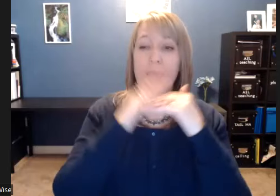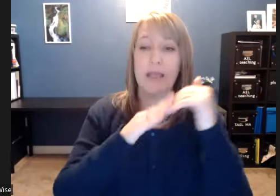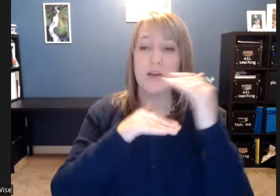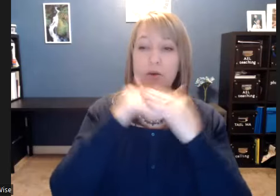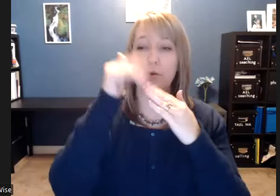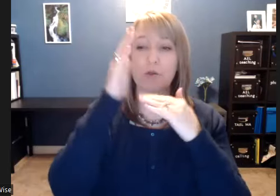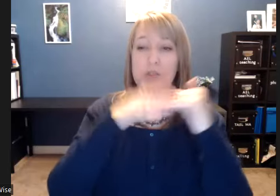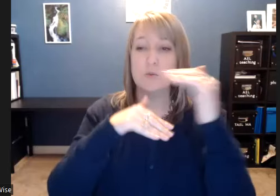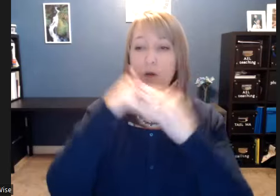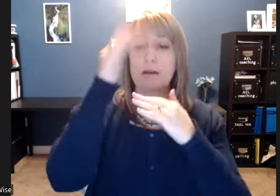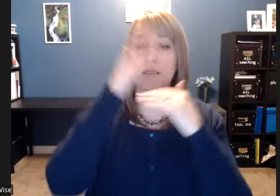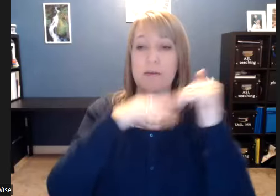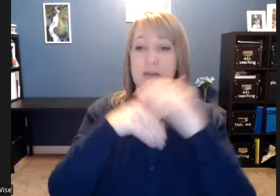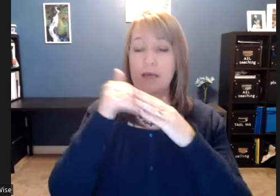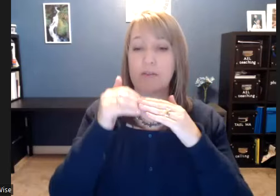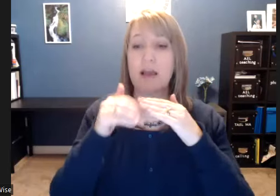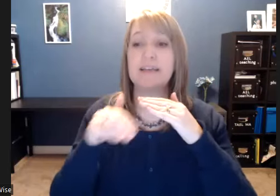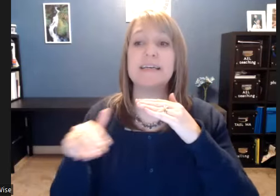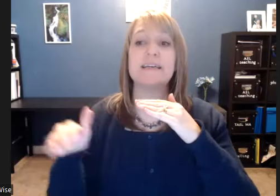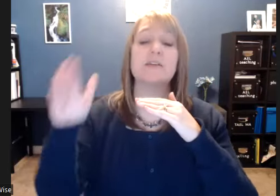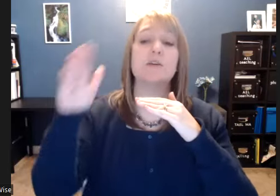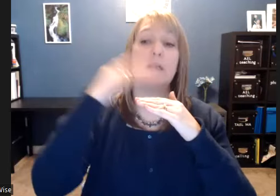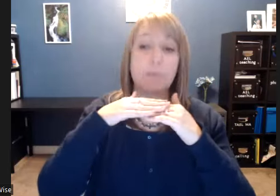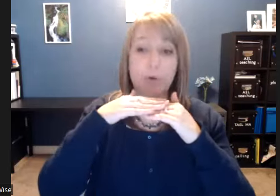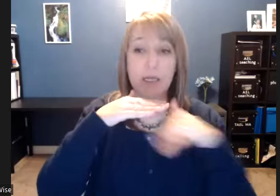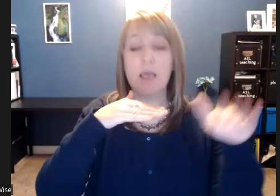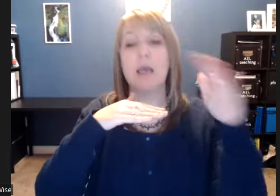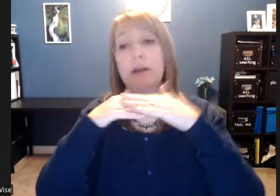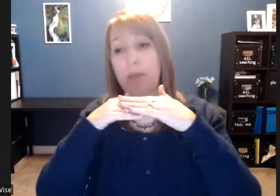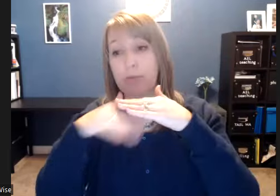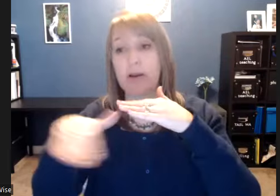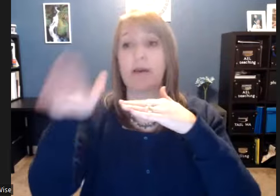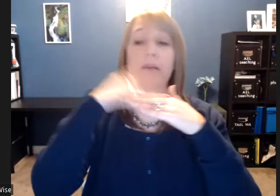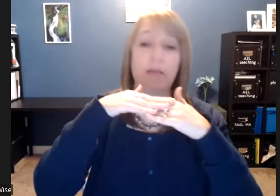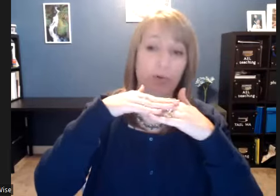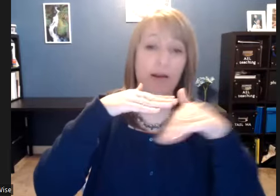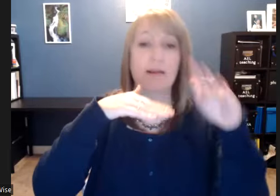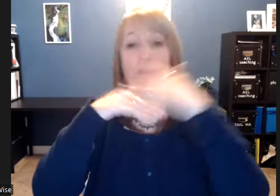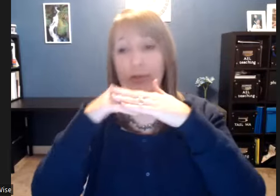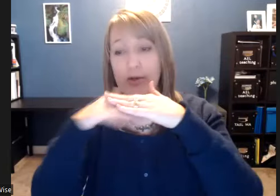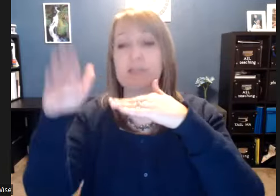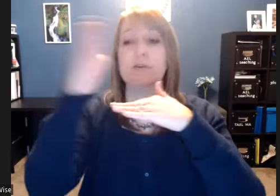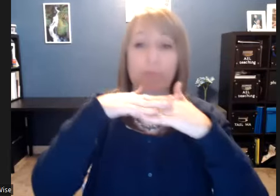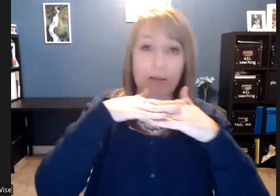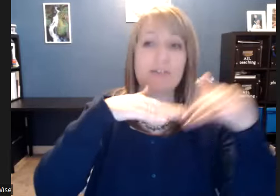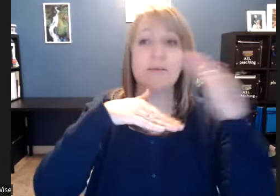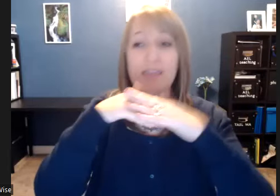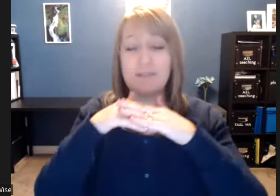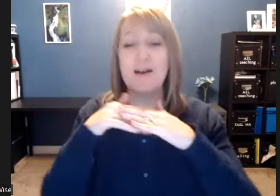and you do one on top of the other. The idea is that you lay a brick and another brick and another brick and another brick to build something, right?